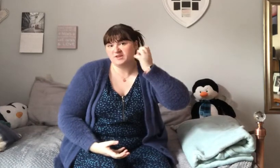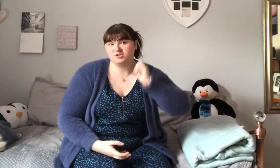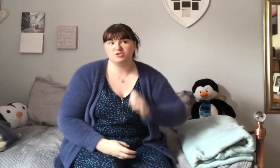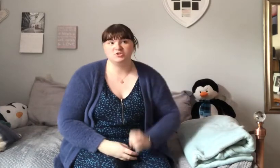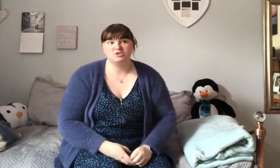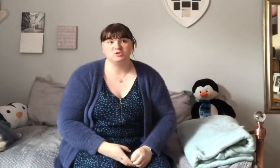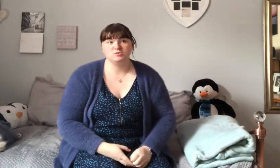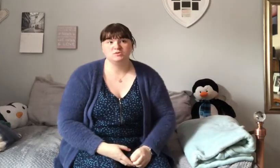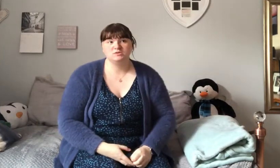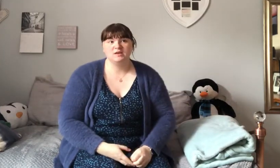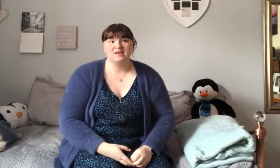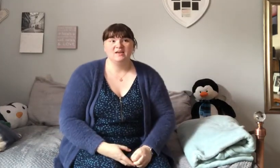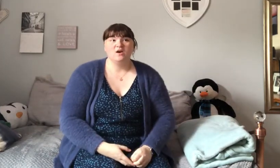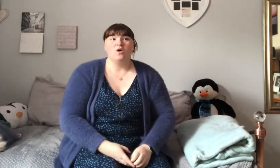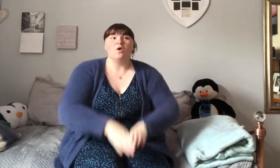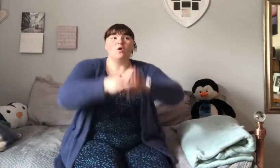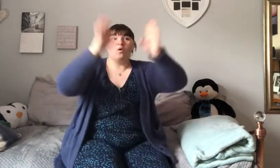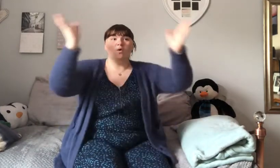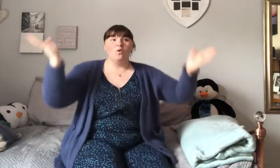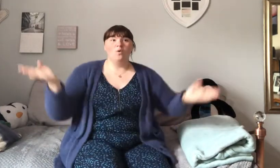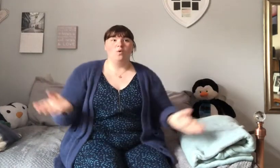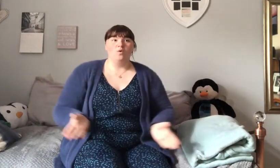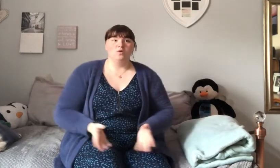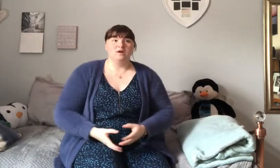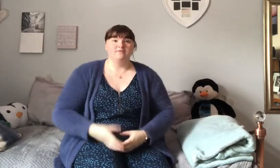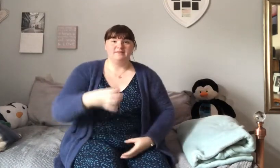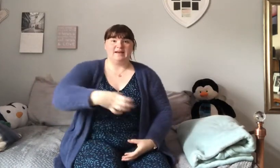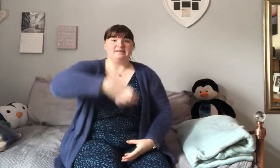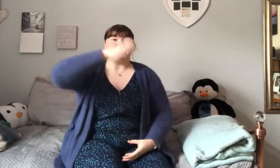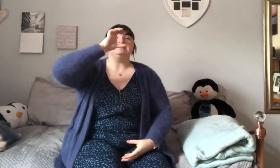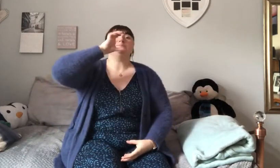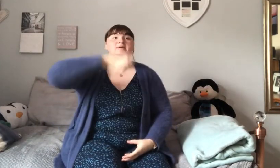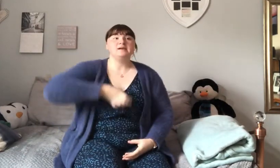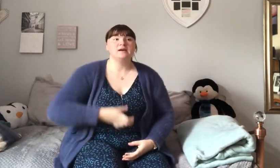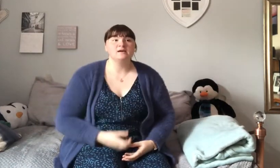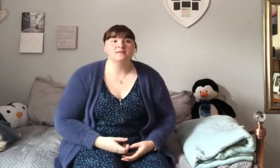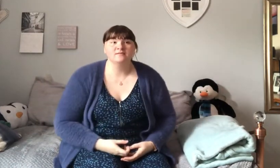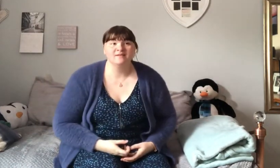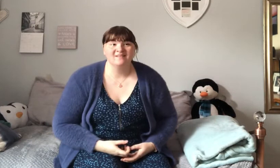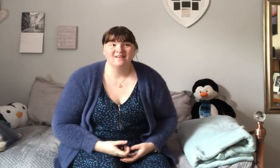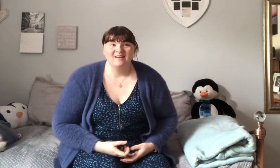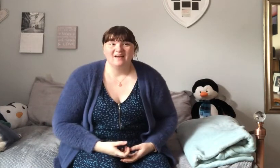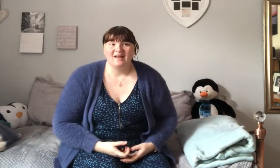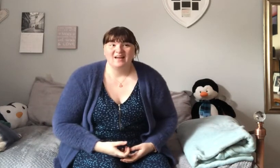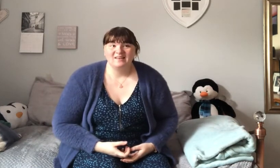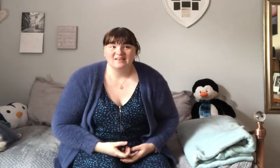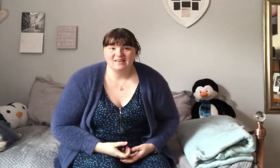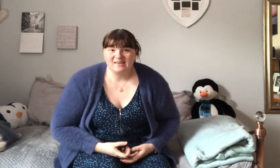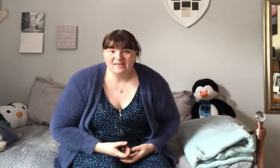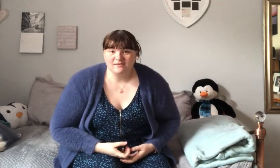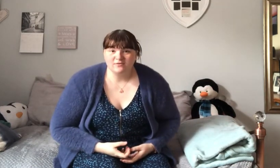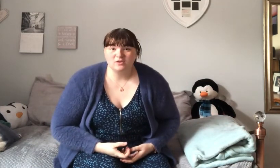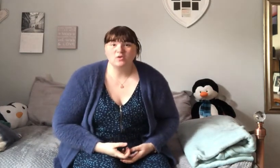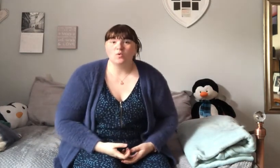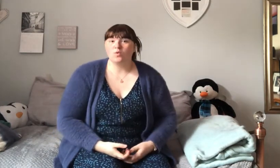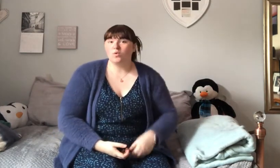orange juice, all of Daddy's beer, and even all of